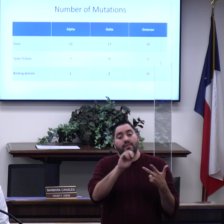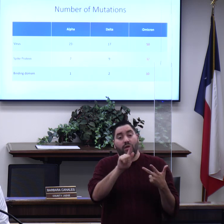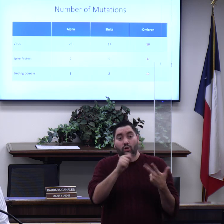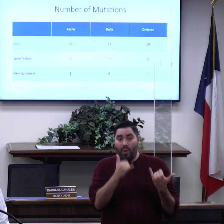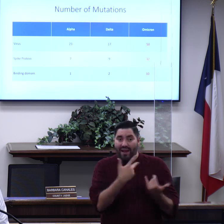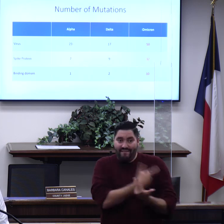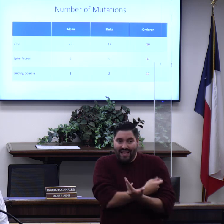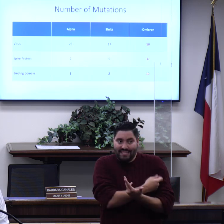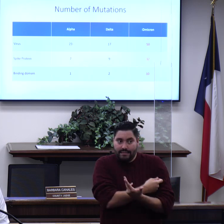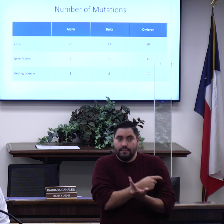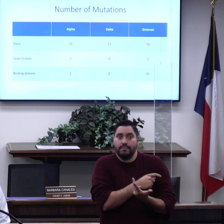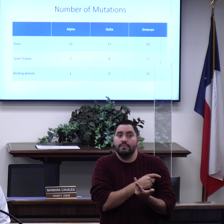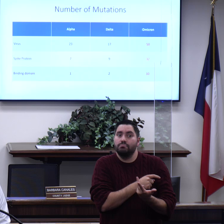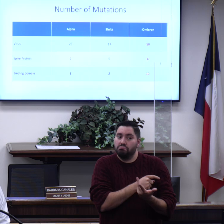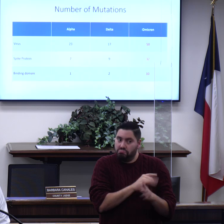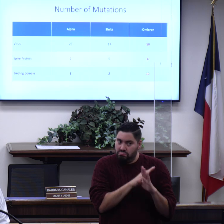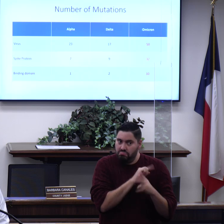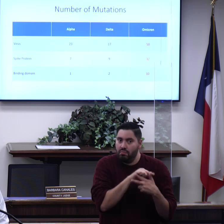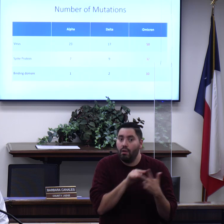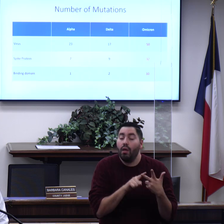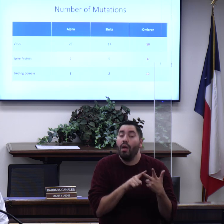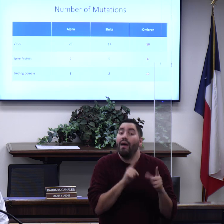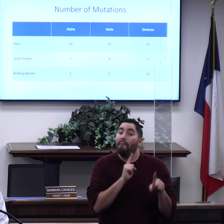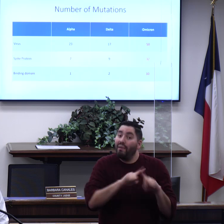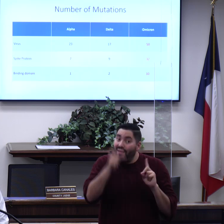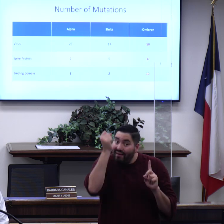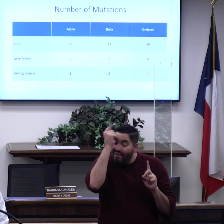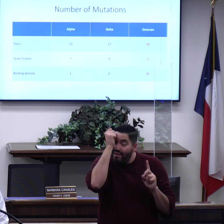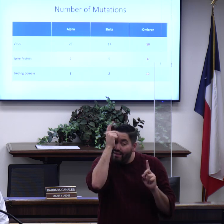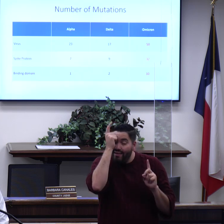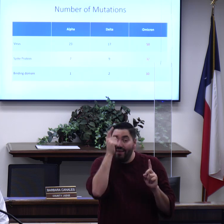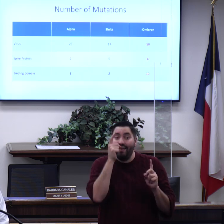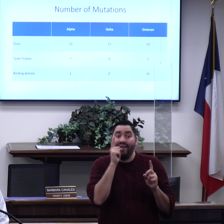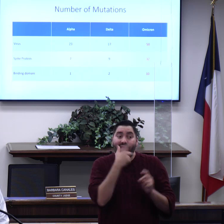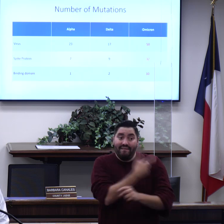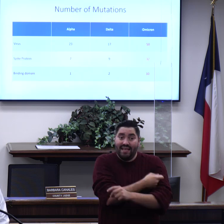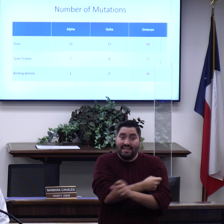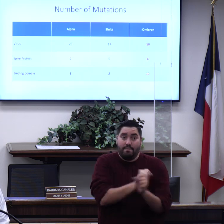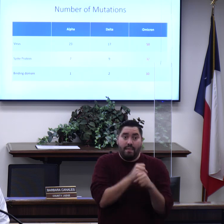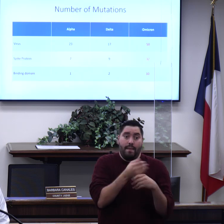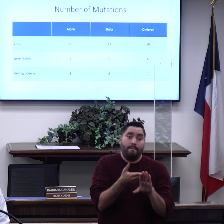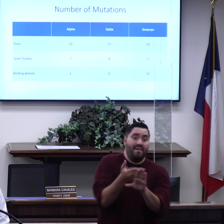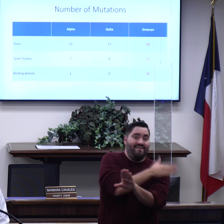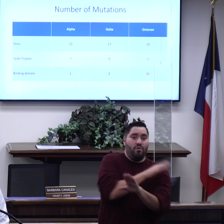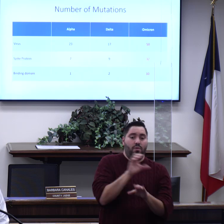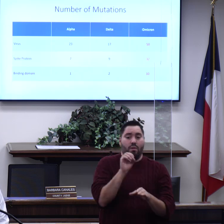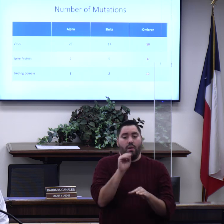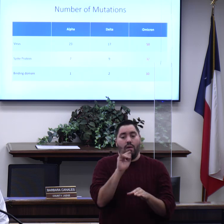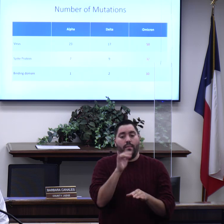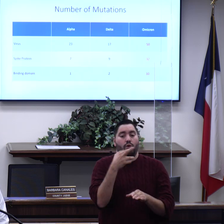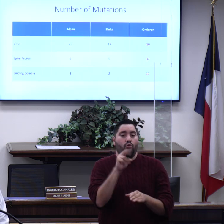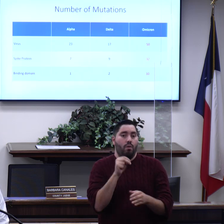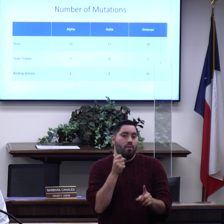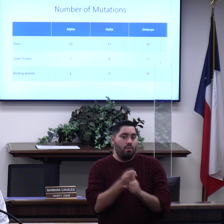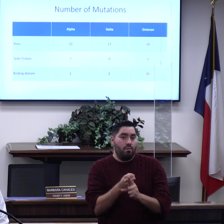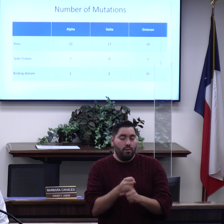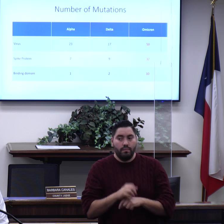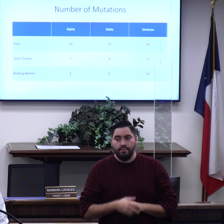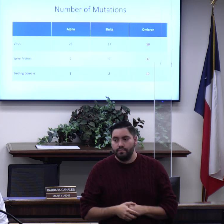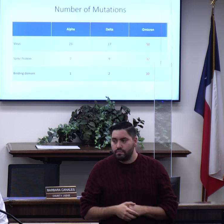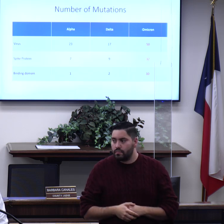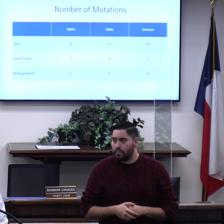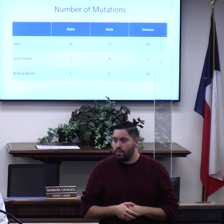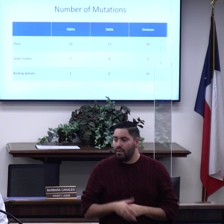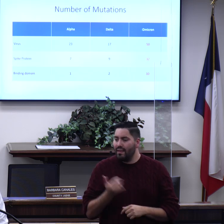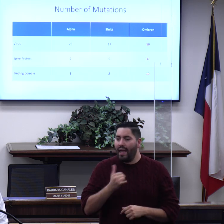were made before the variants emerged. So the reason is the memory cells,